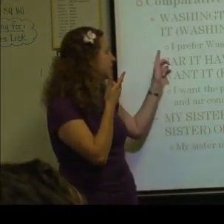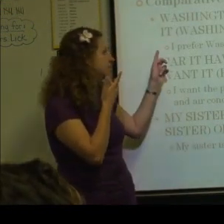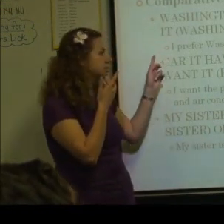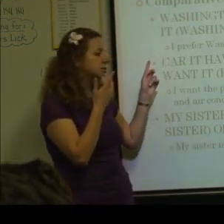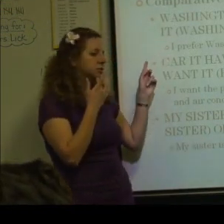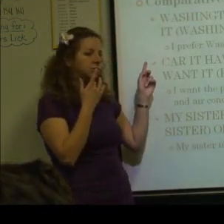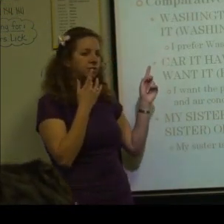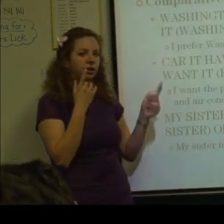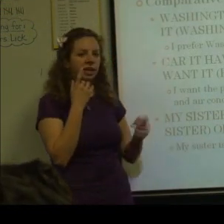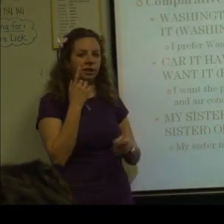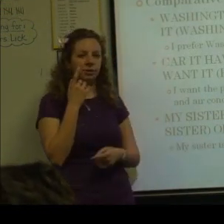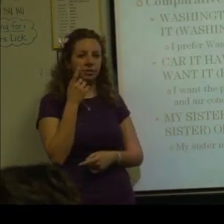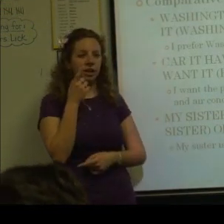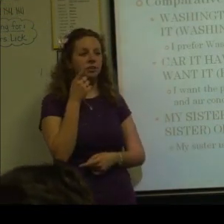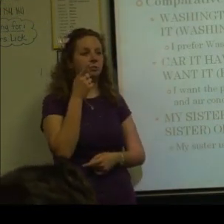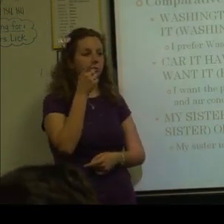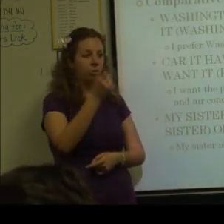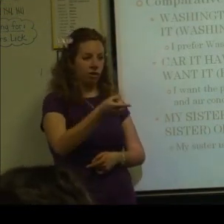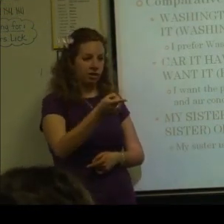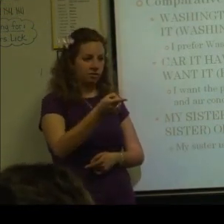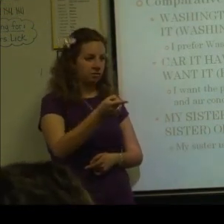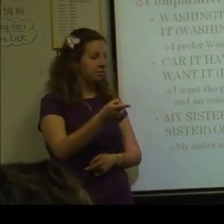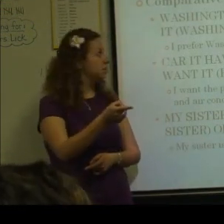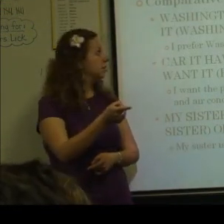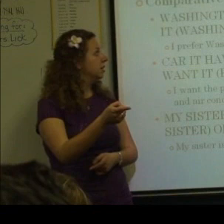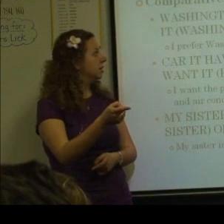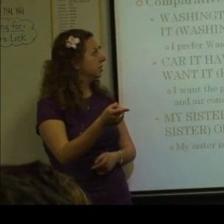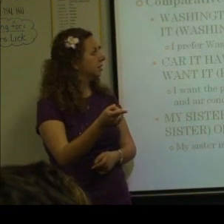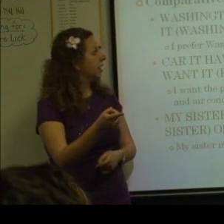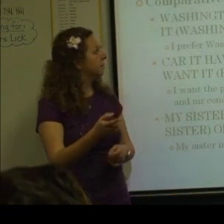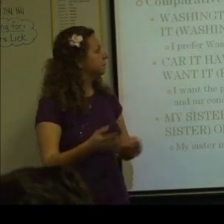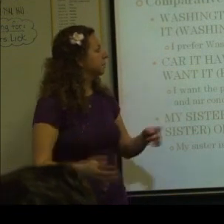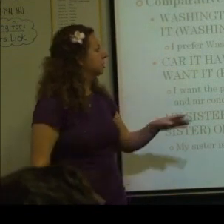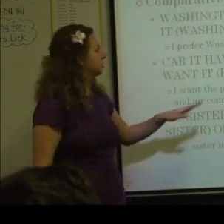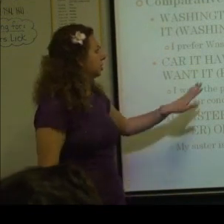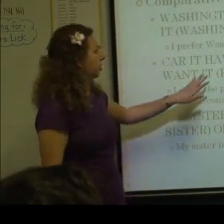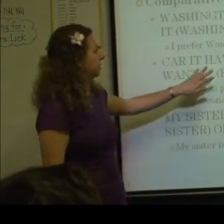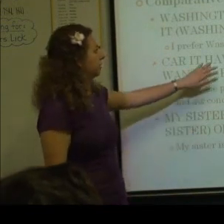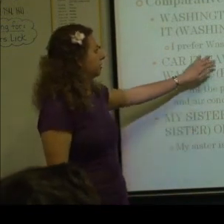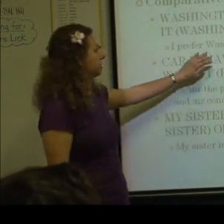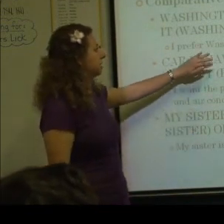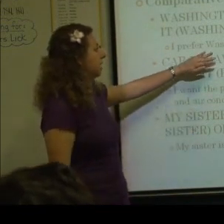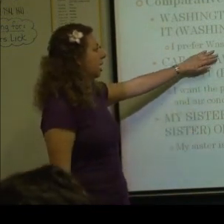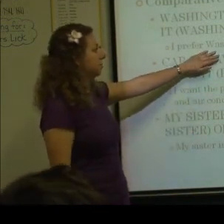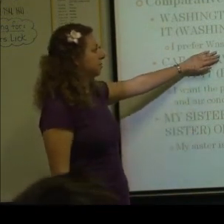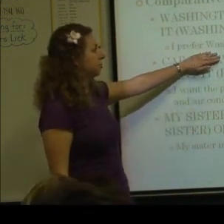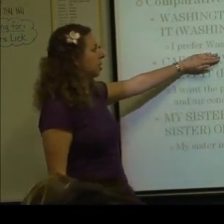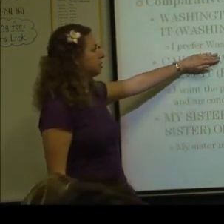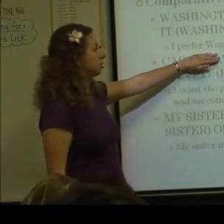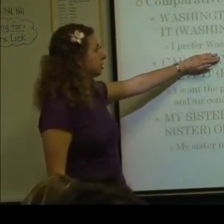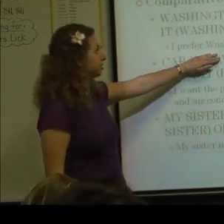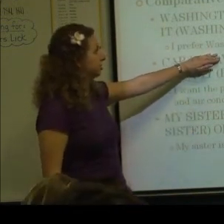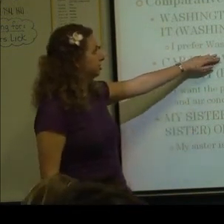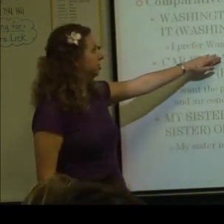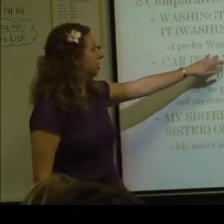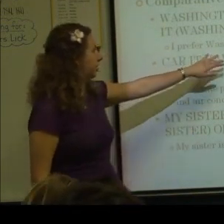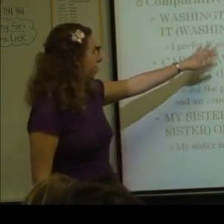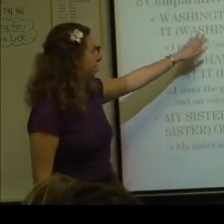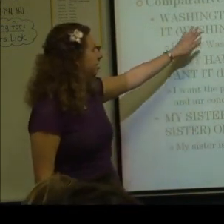It, so for it or there, then we point. Okay, so if you're going to say, I prefer Washington to New York, okay?